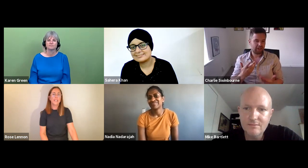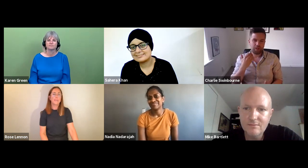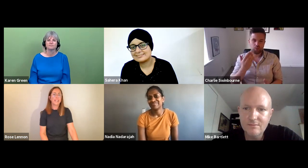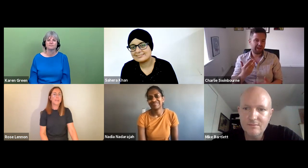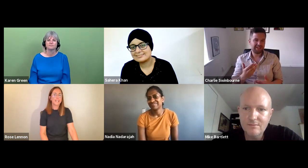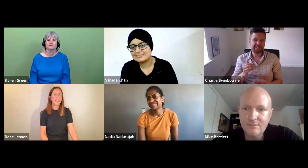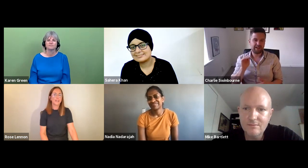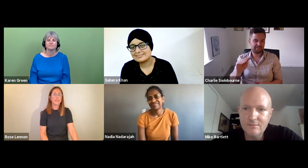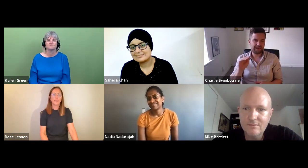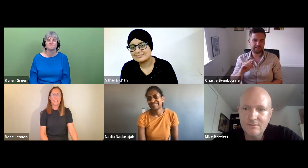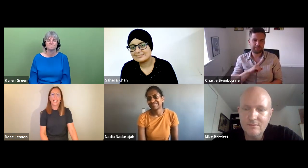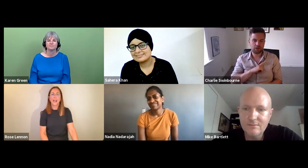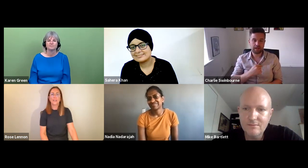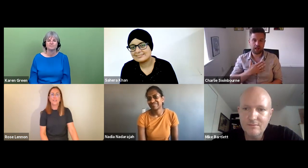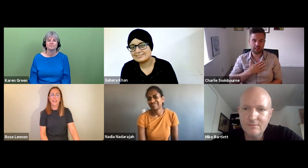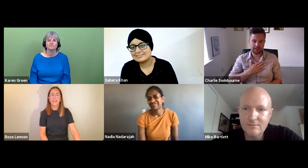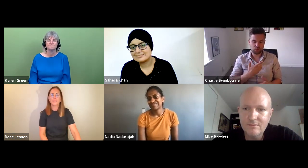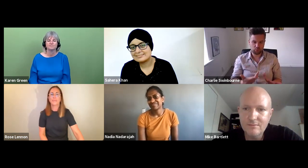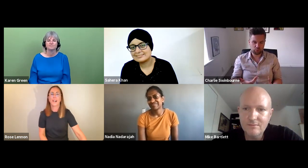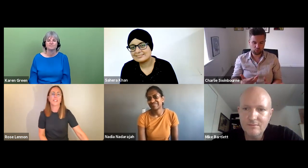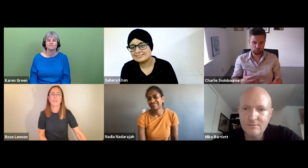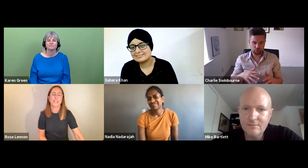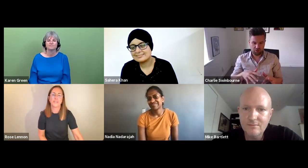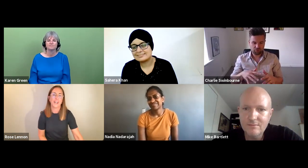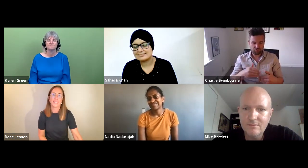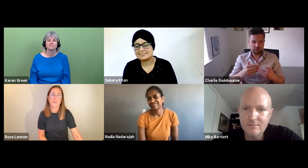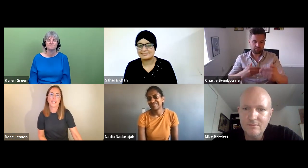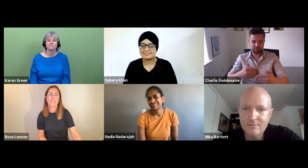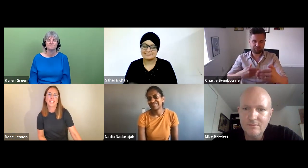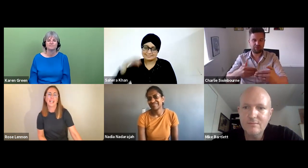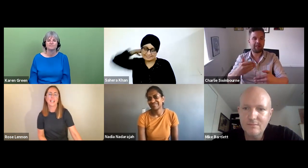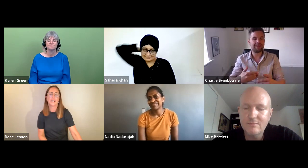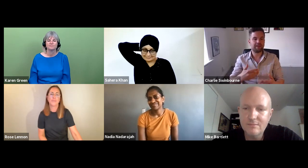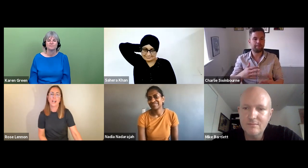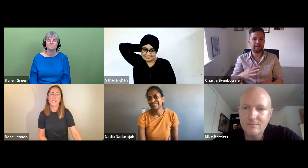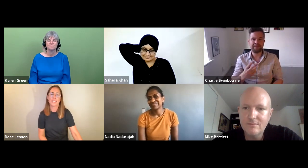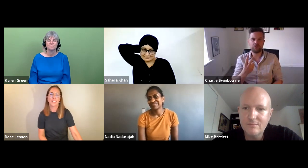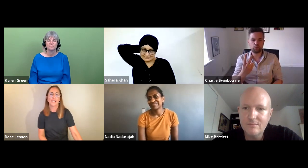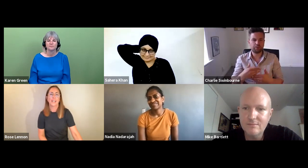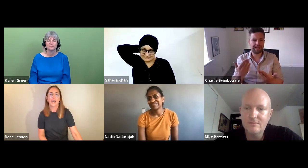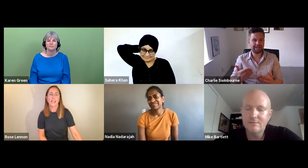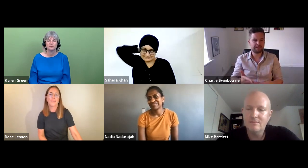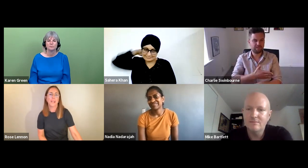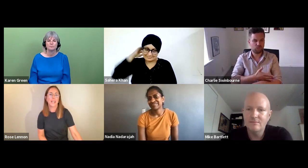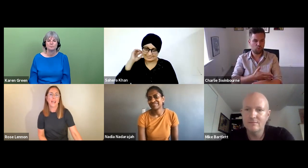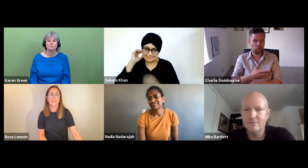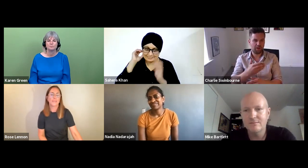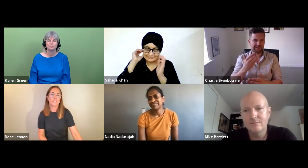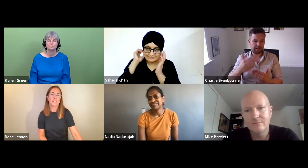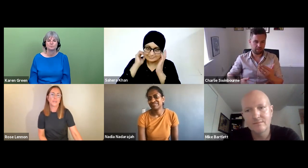some last minute stuff, but now I do it in advance, because I like to write and maybe have, you know,